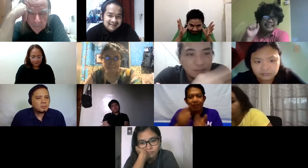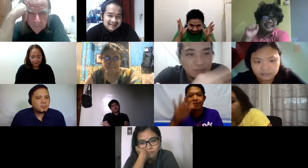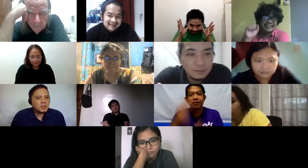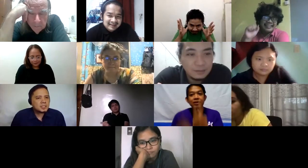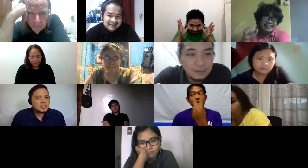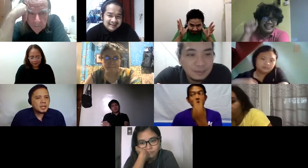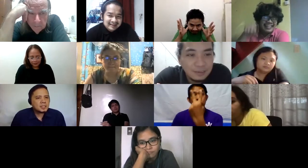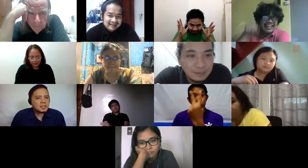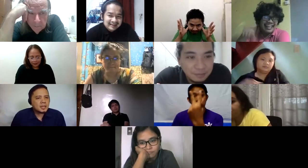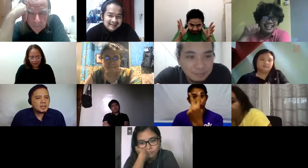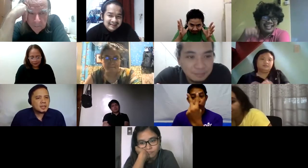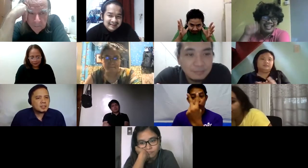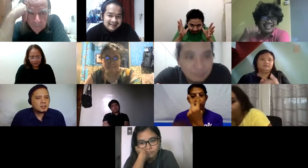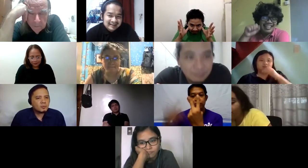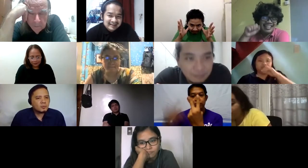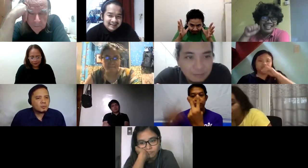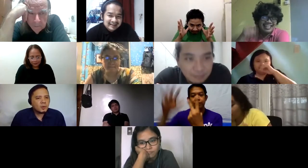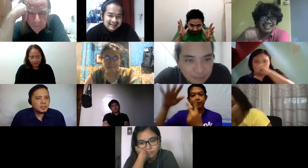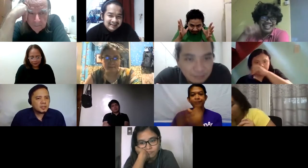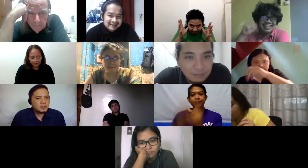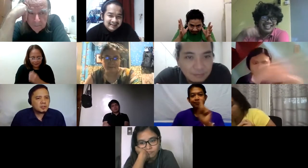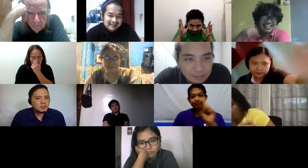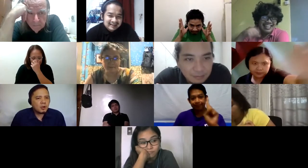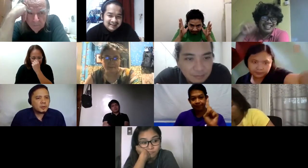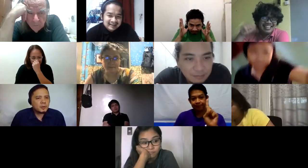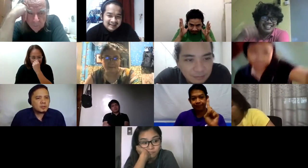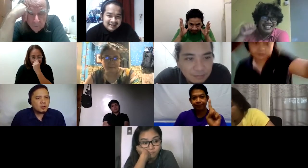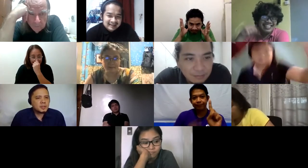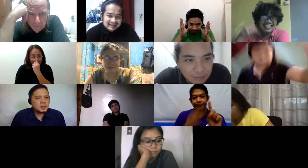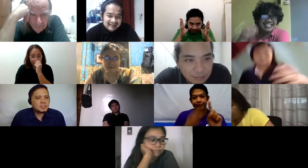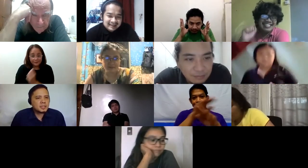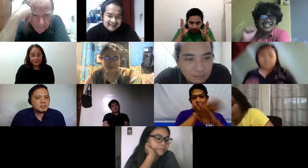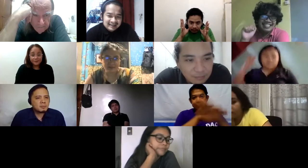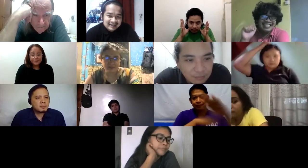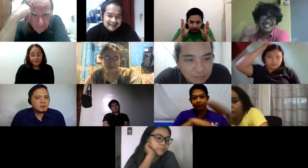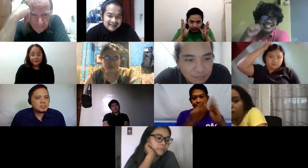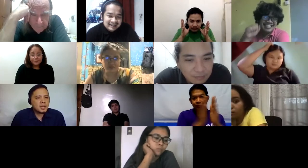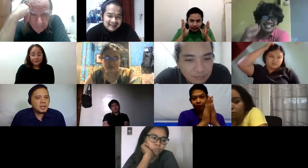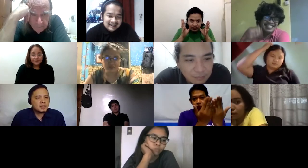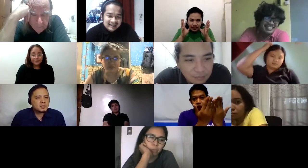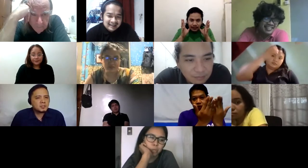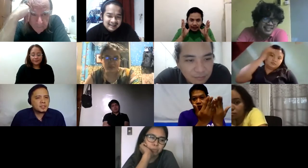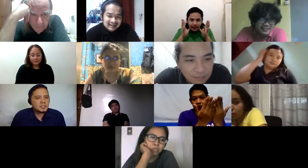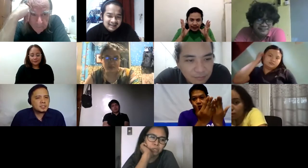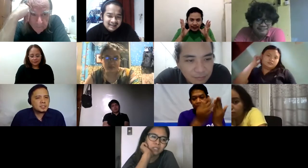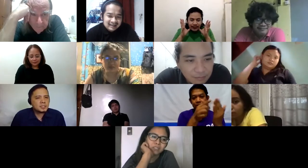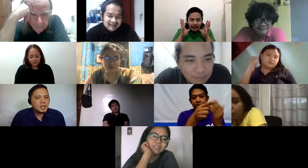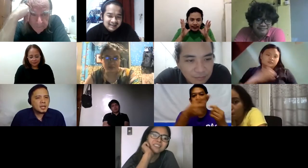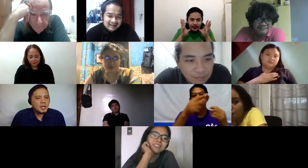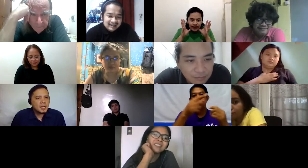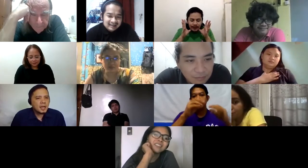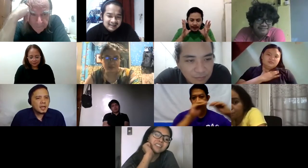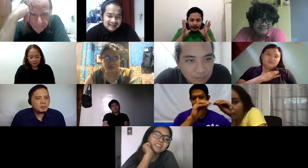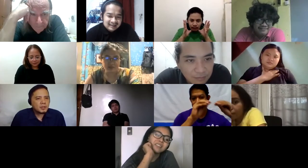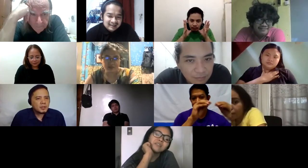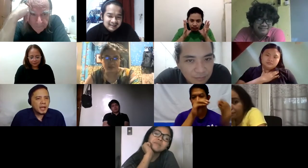Because that, well, there's always an open discussion about sign choice. And with our handbook,